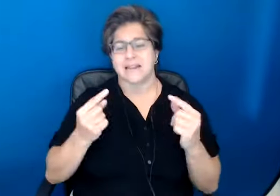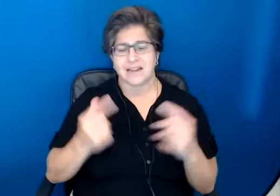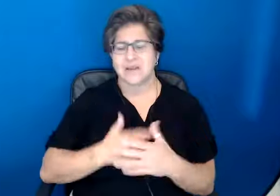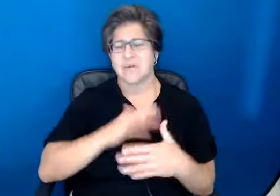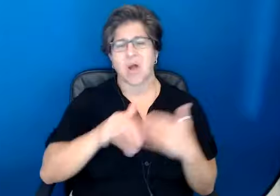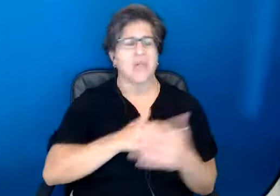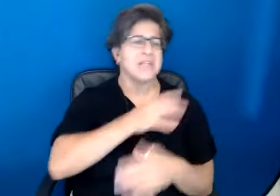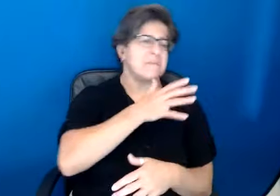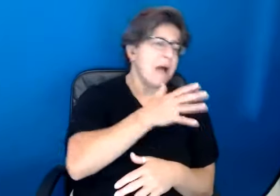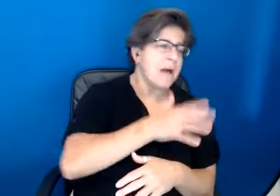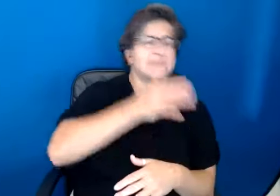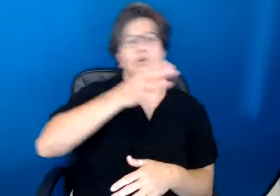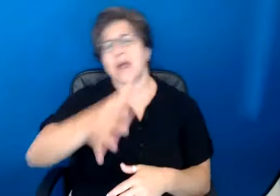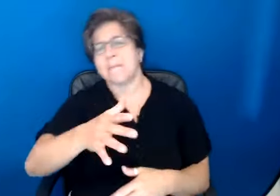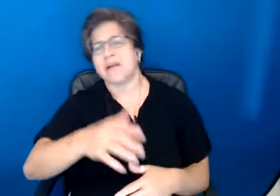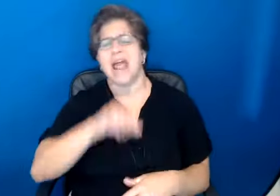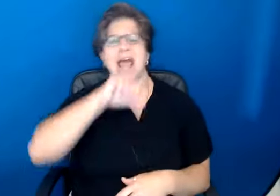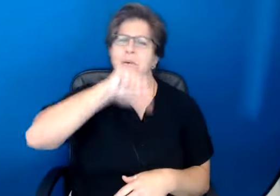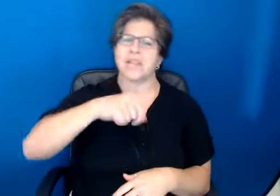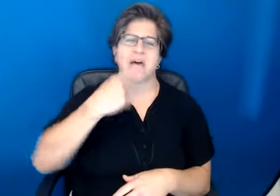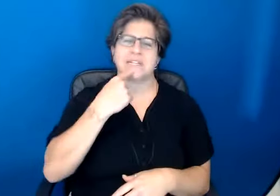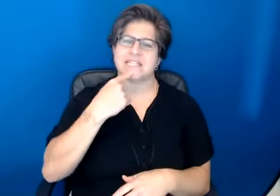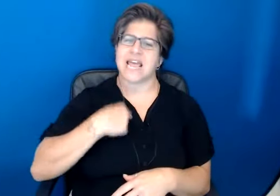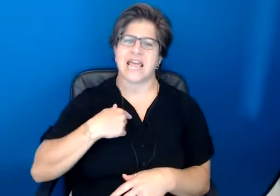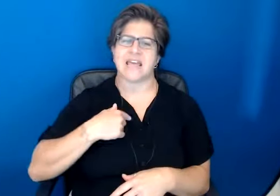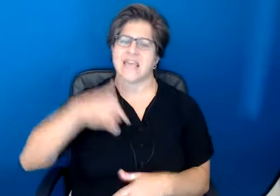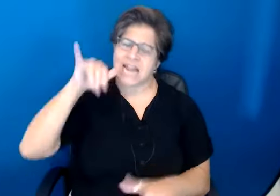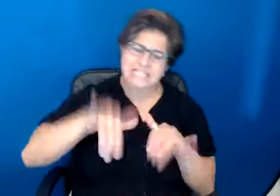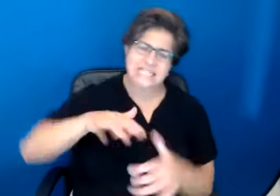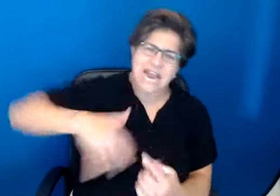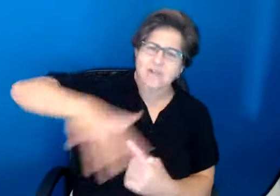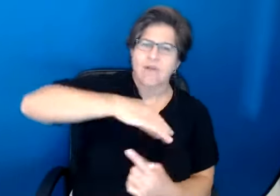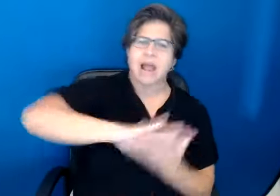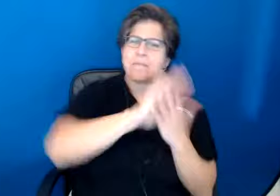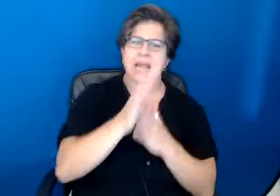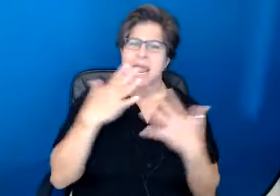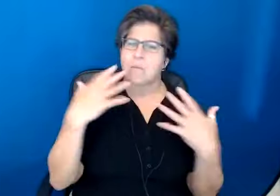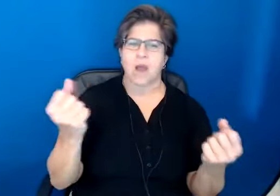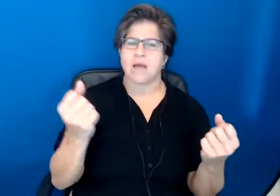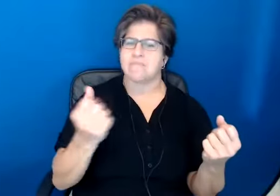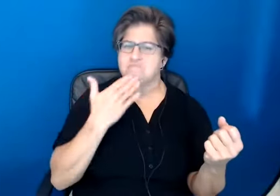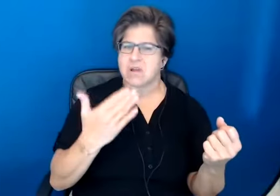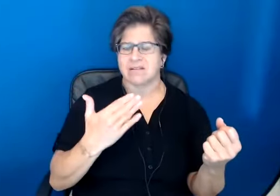survived. And I was always driven. I'm not going to date my kids; they'll not be damaged with this illness. And I didn't know I was